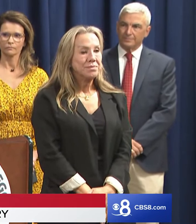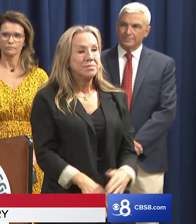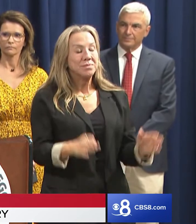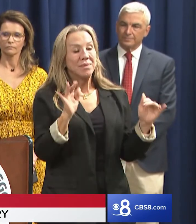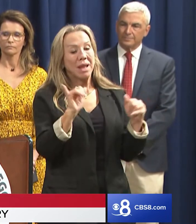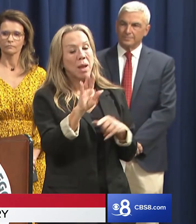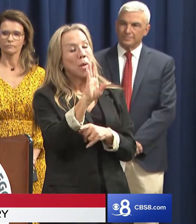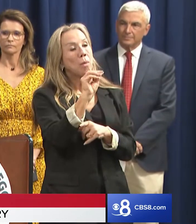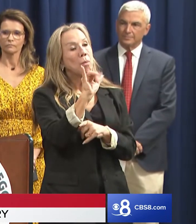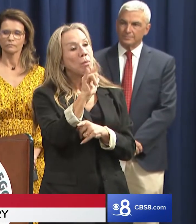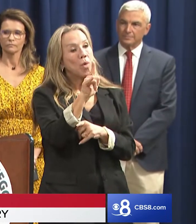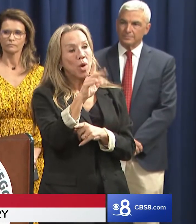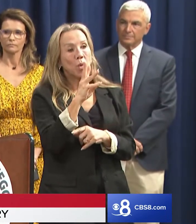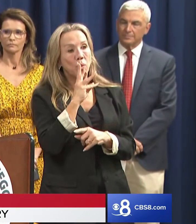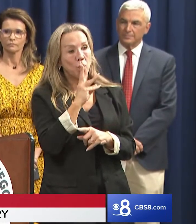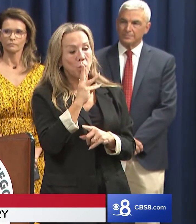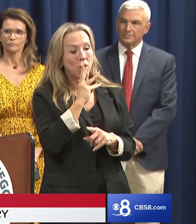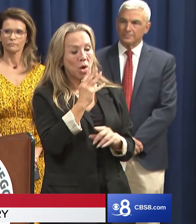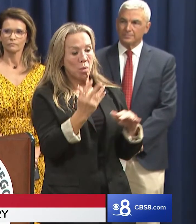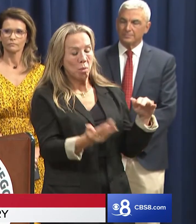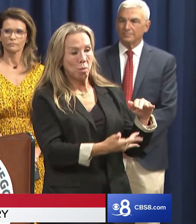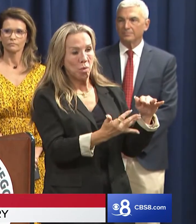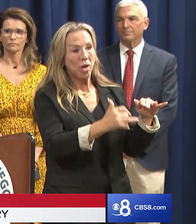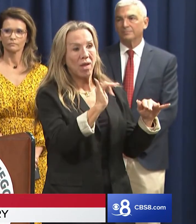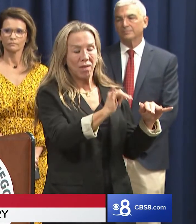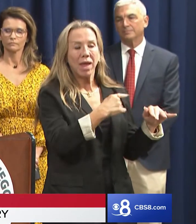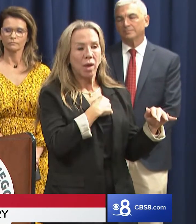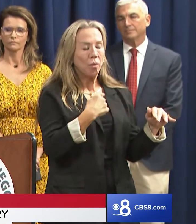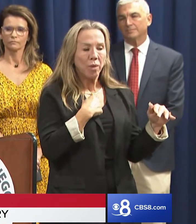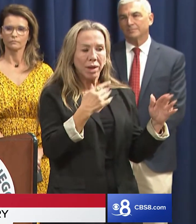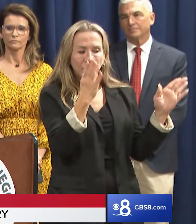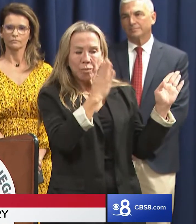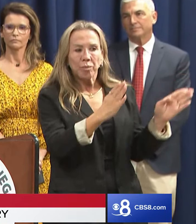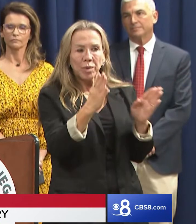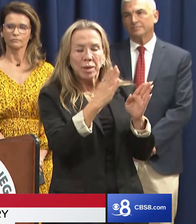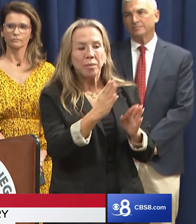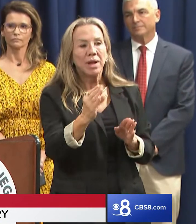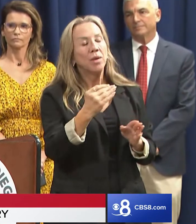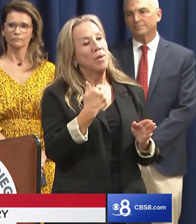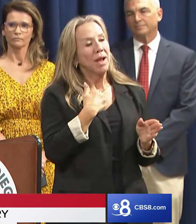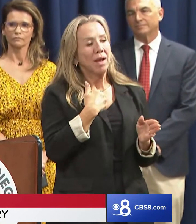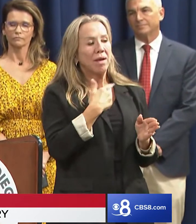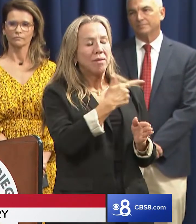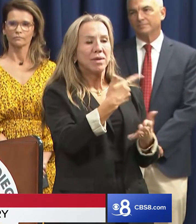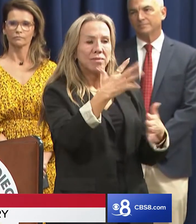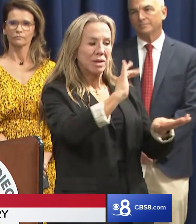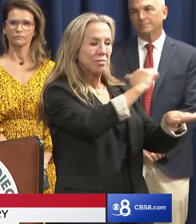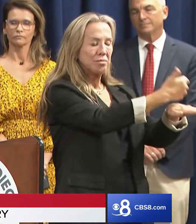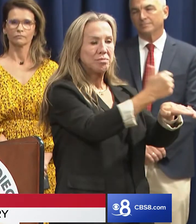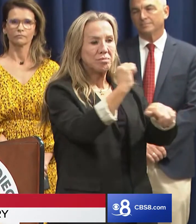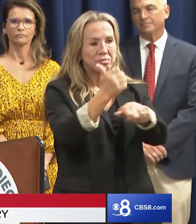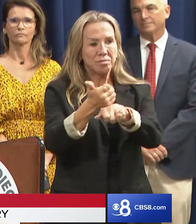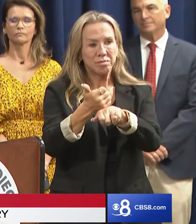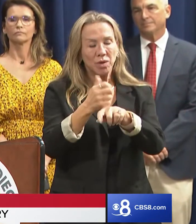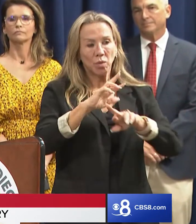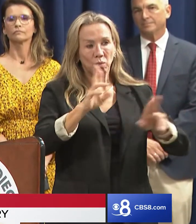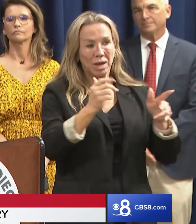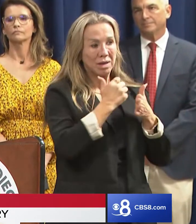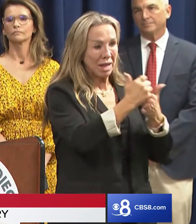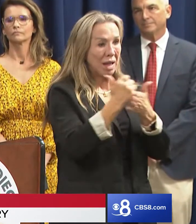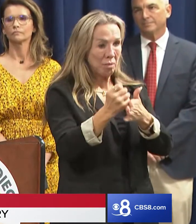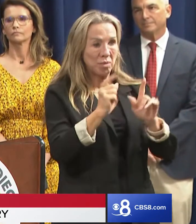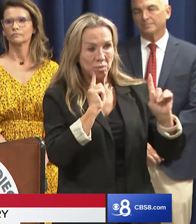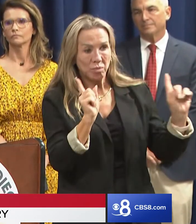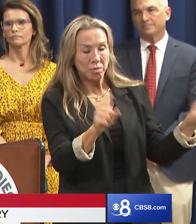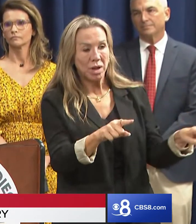Boil water situations are incidents that we prepare for, and we have systems in place, and we're ready to